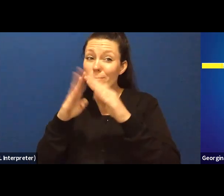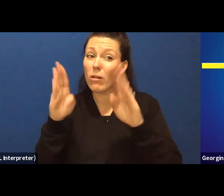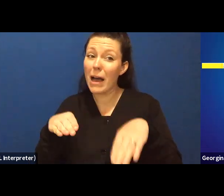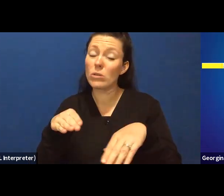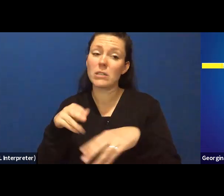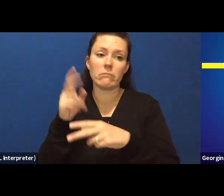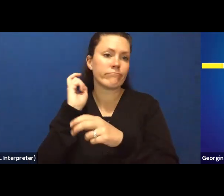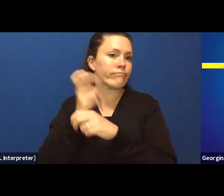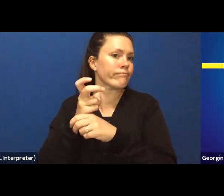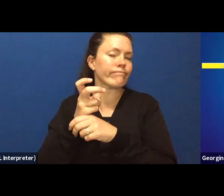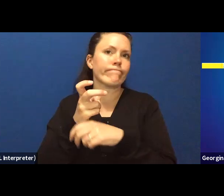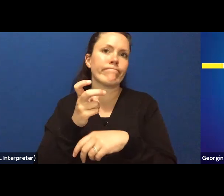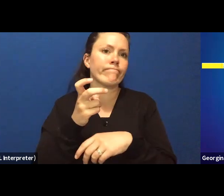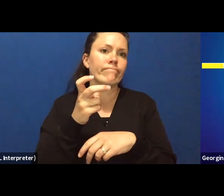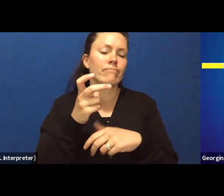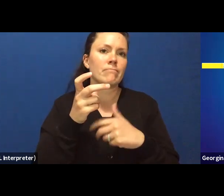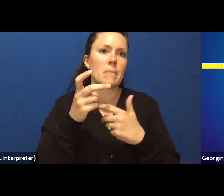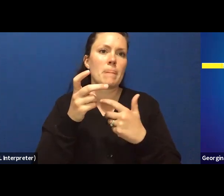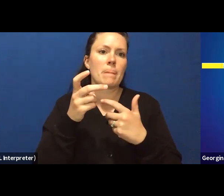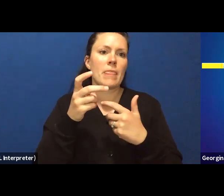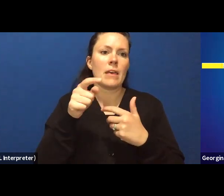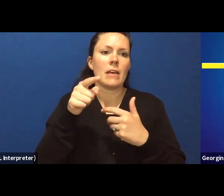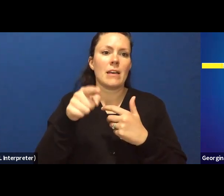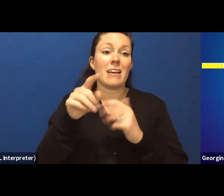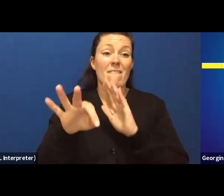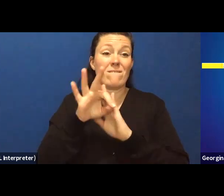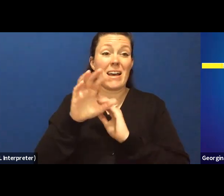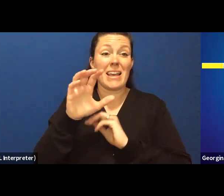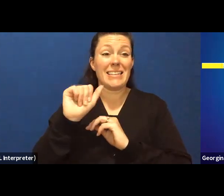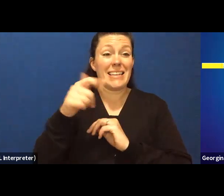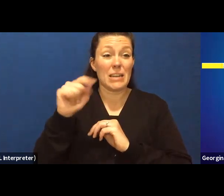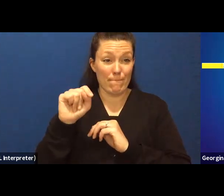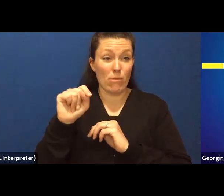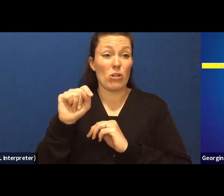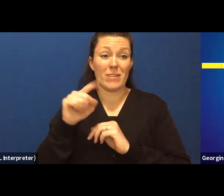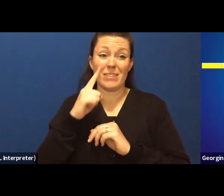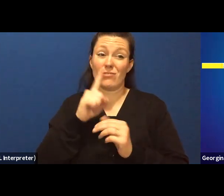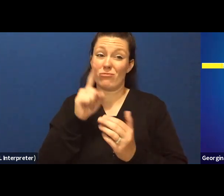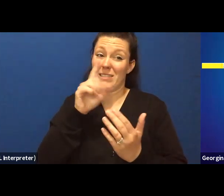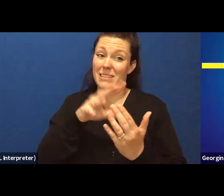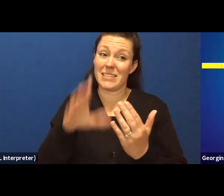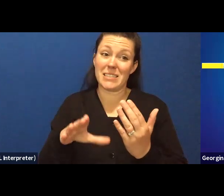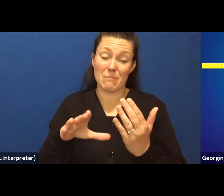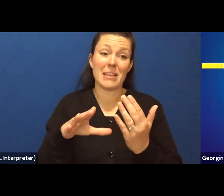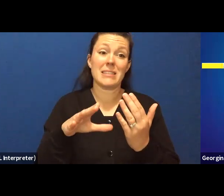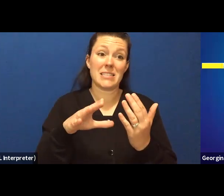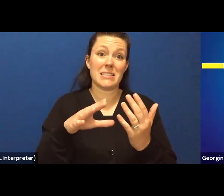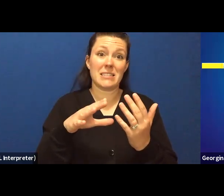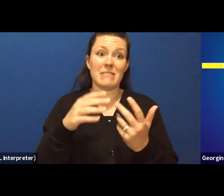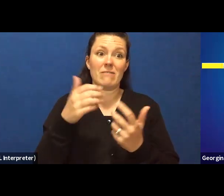Finding a market rate apartment is expensive. It's getting expensive as the minute